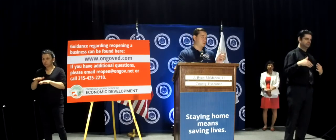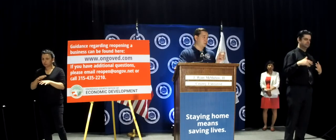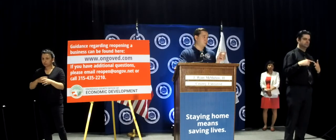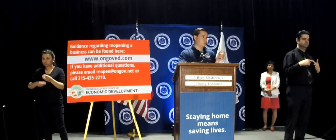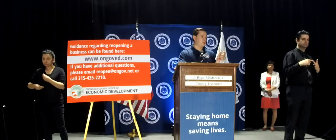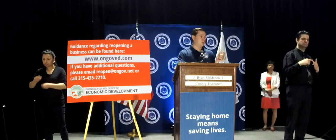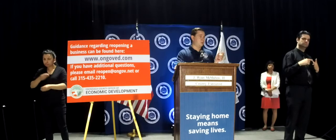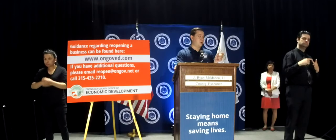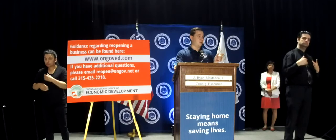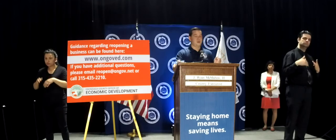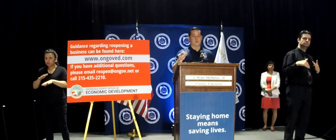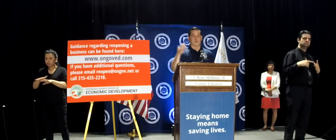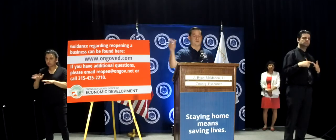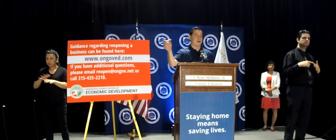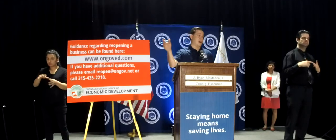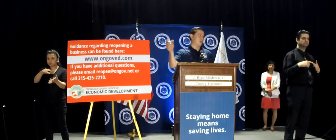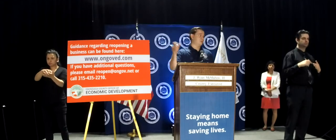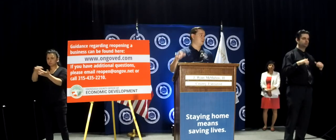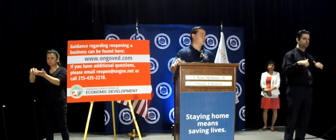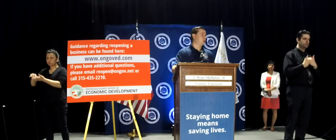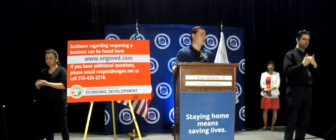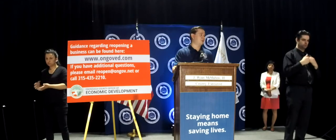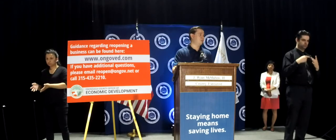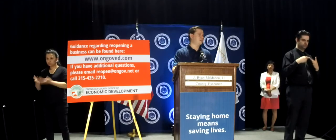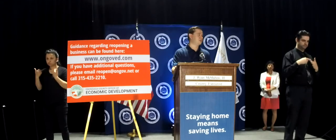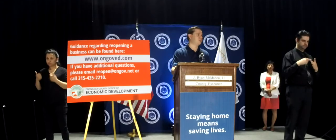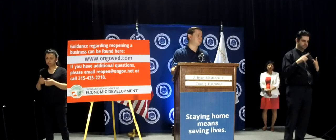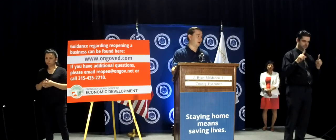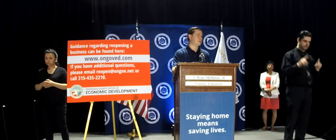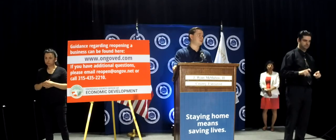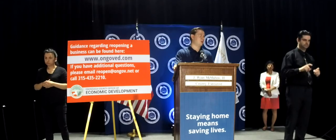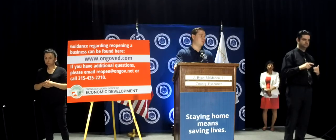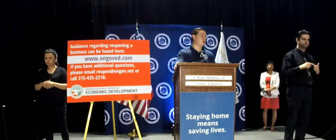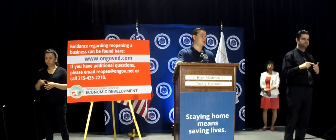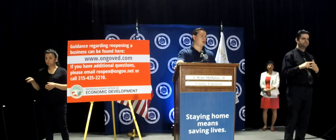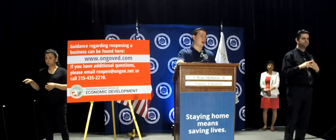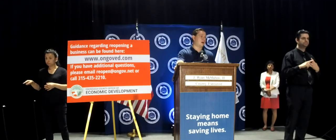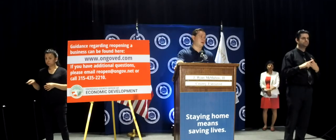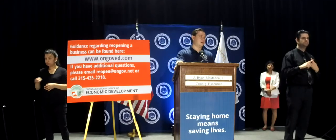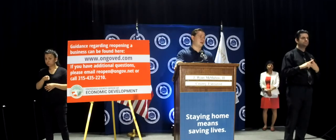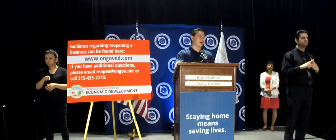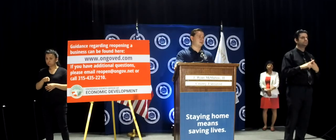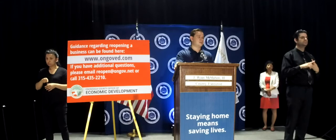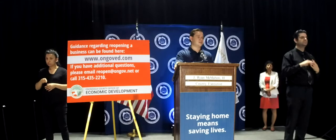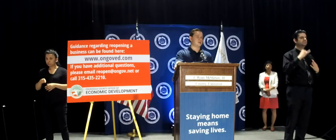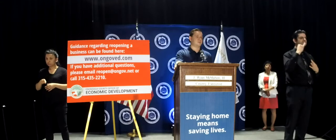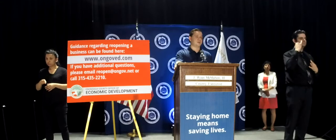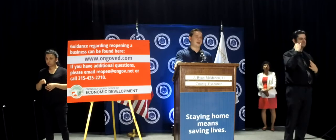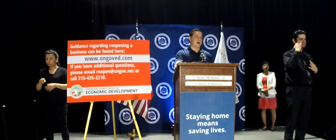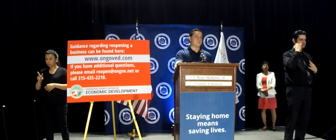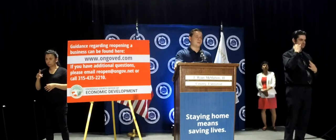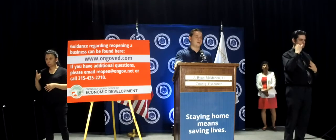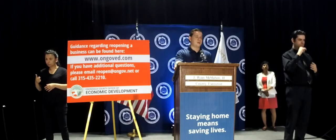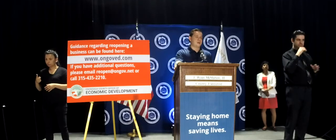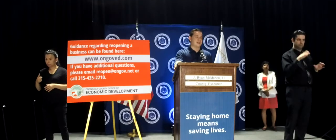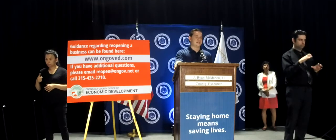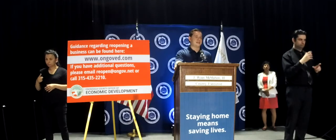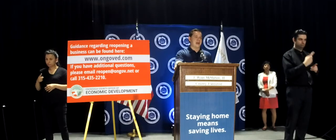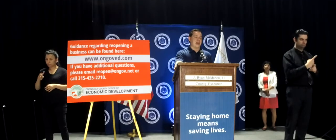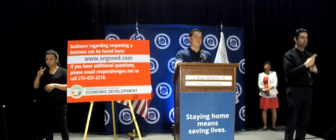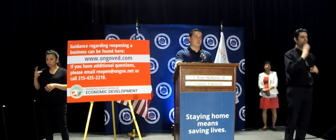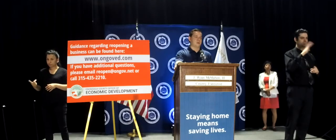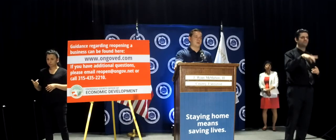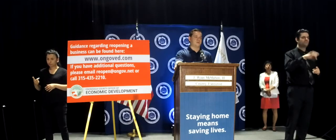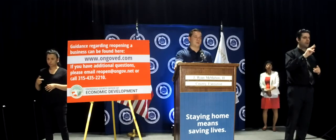process there's something we don't know, we'll find out week 1 of phase 2, right? So again, this is something that I